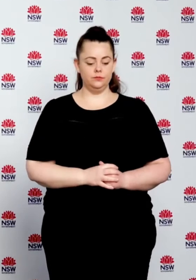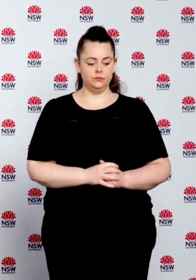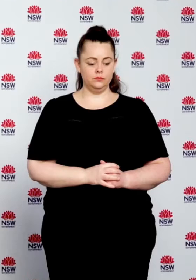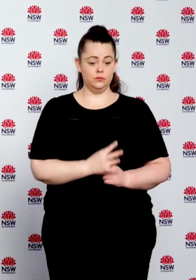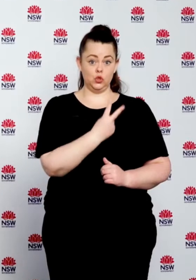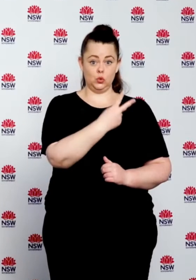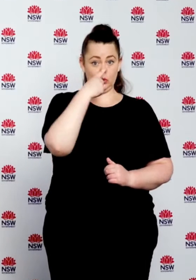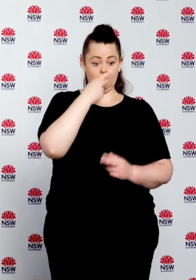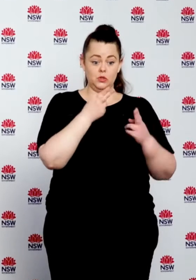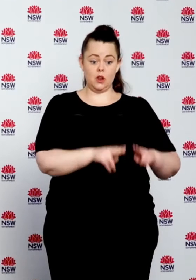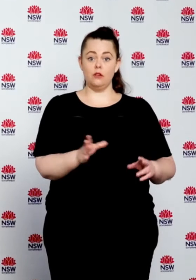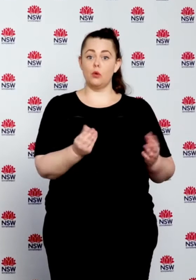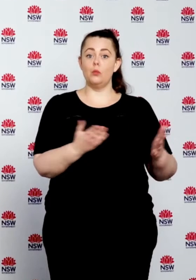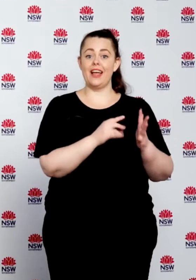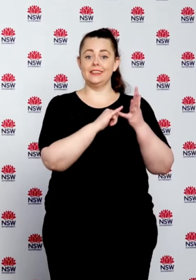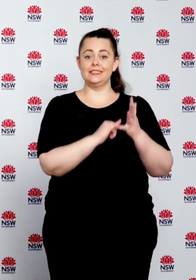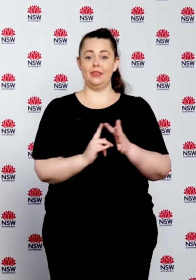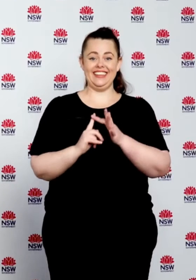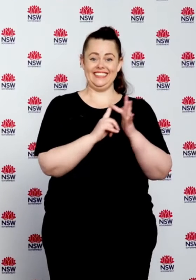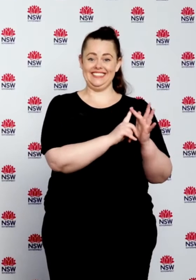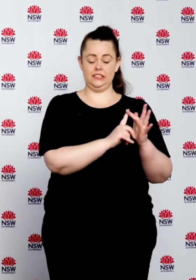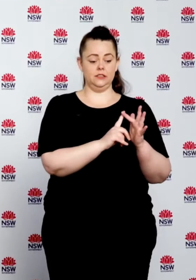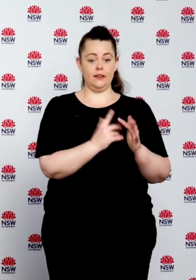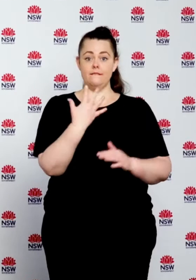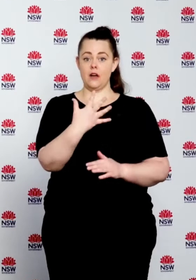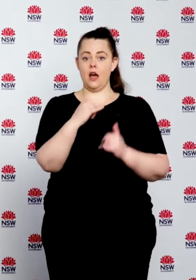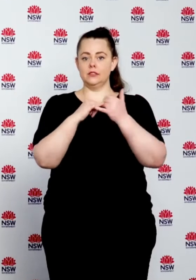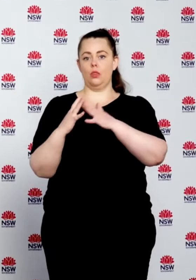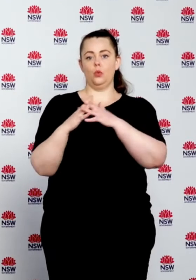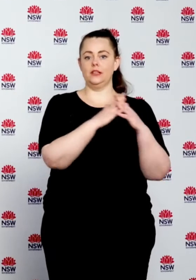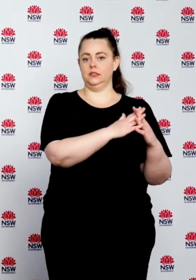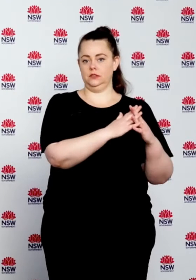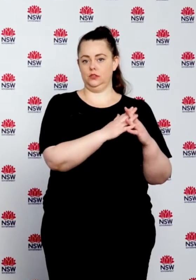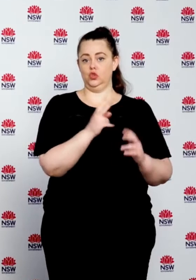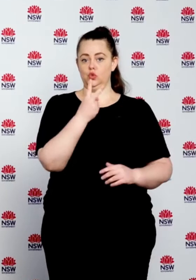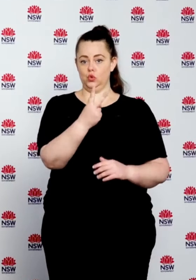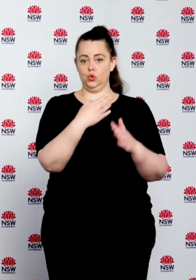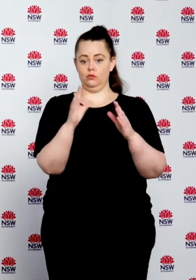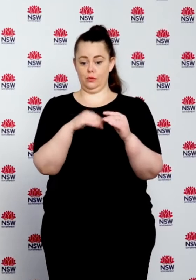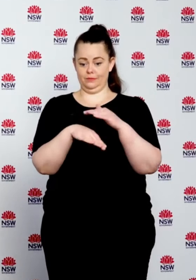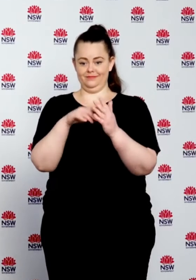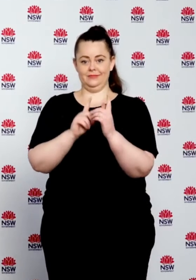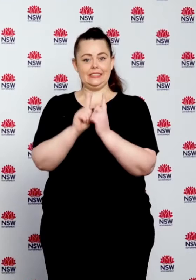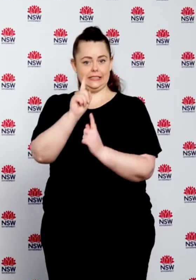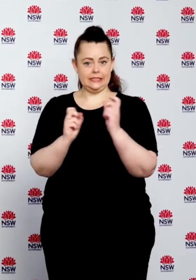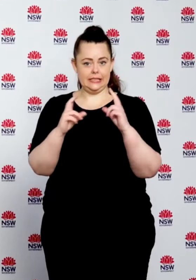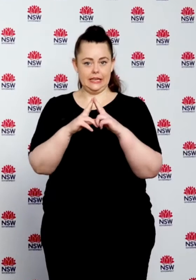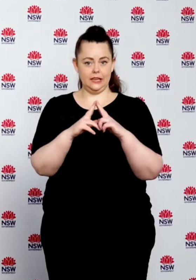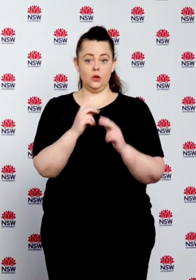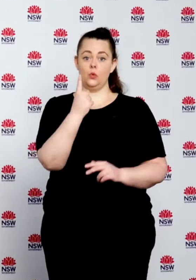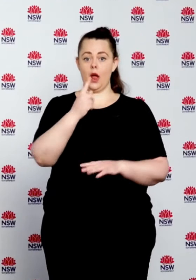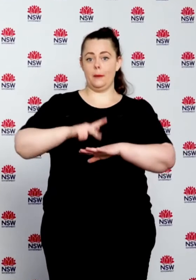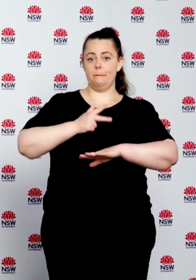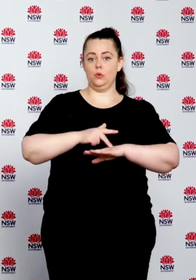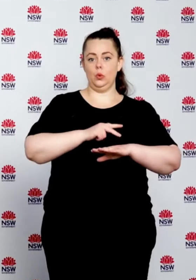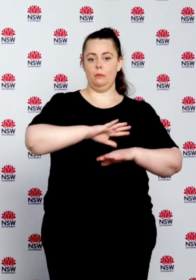were from southeastern Sydney, 5 were from southwestern Sydney, 2 were from Sydney, 1 was from Blue Mountains, and 1 was